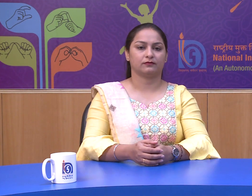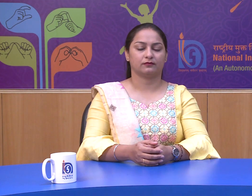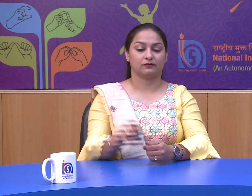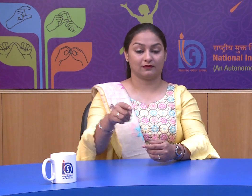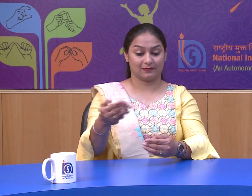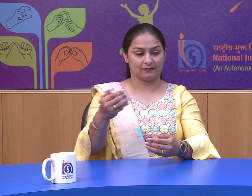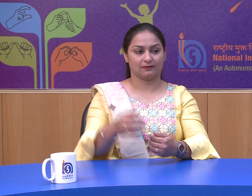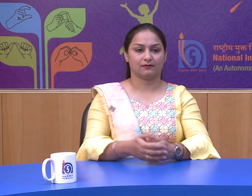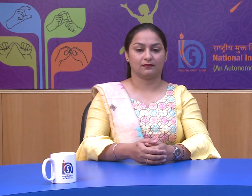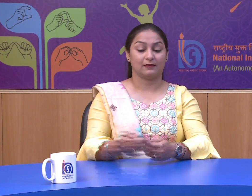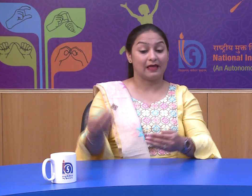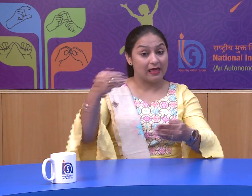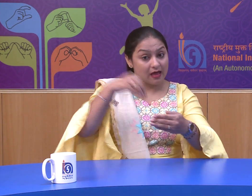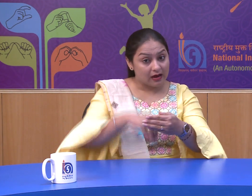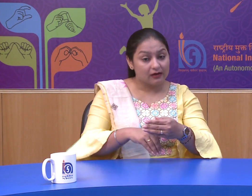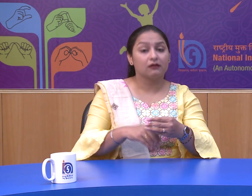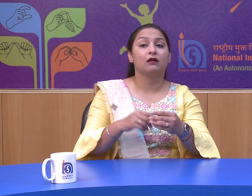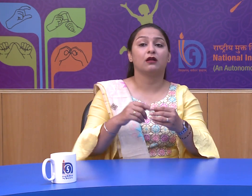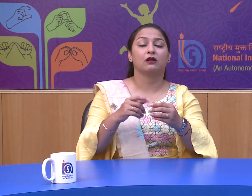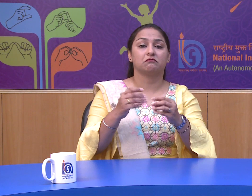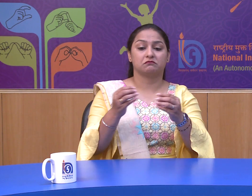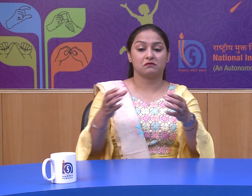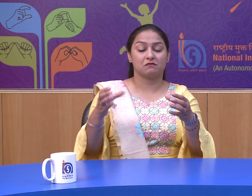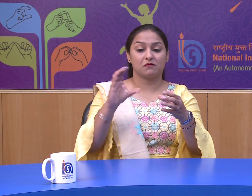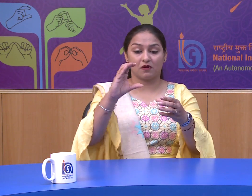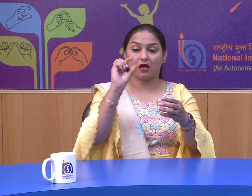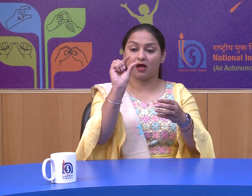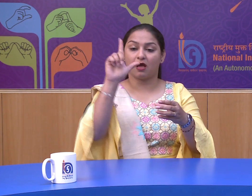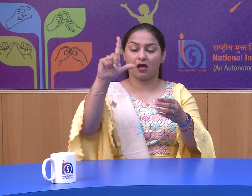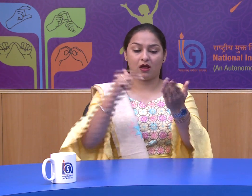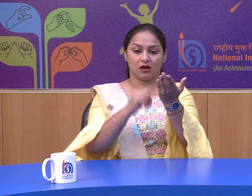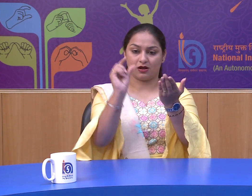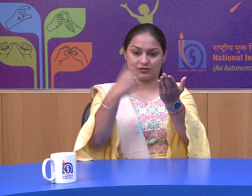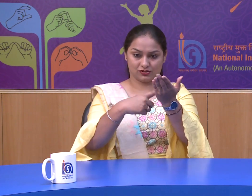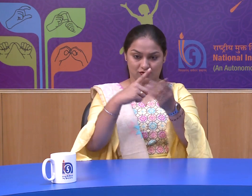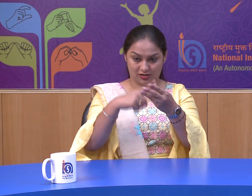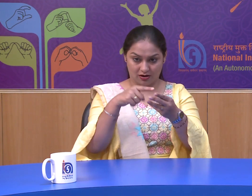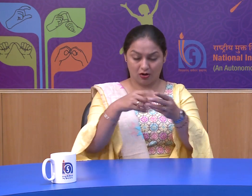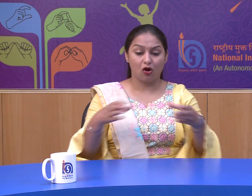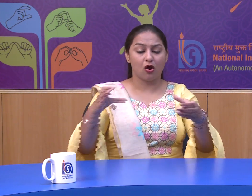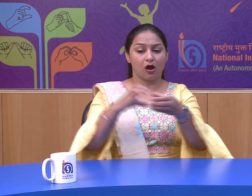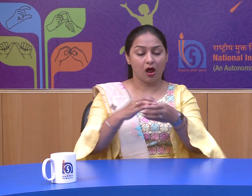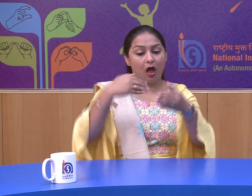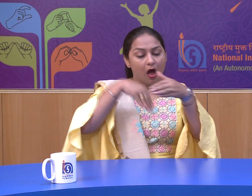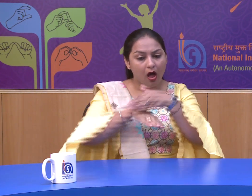The intercultural contacts between India and Persia were